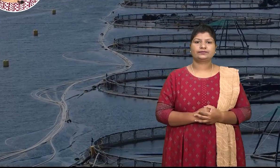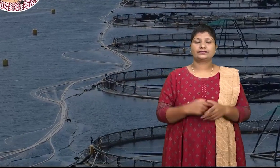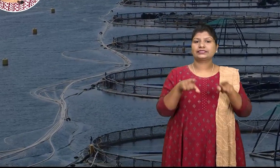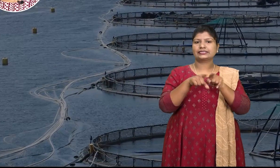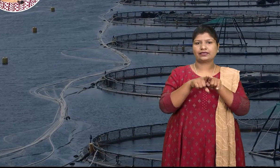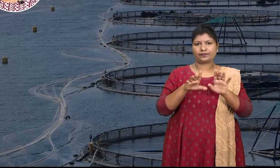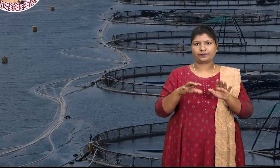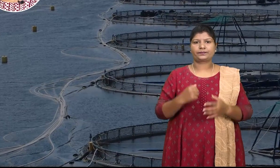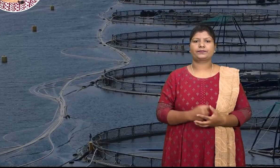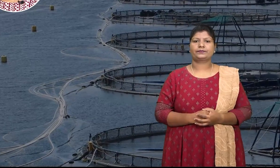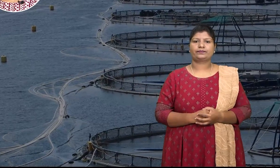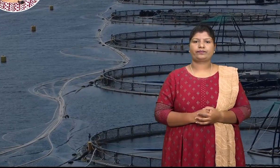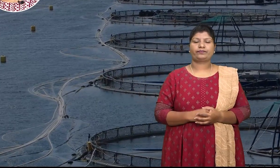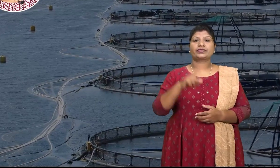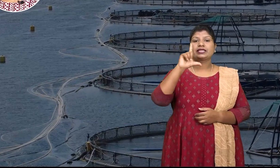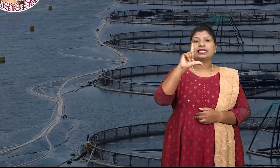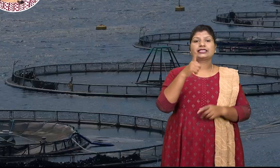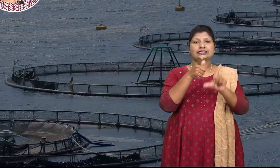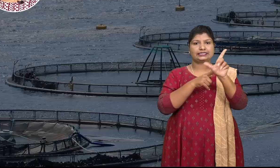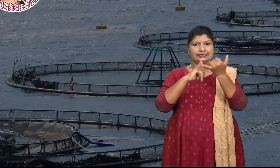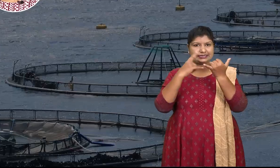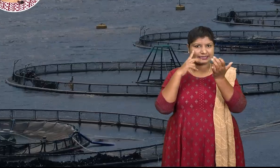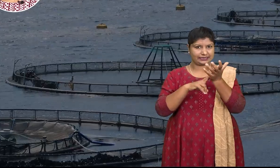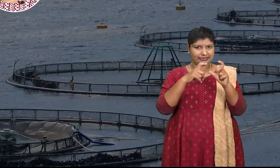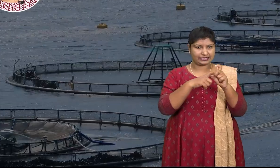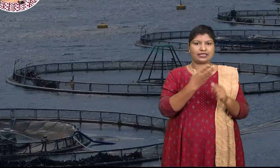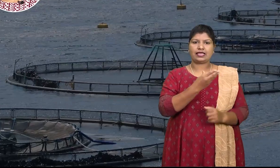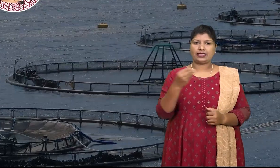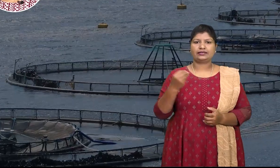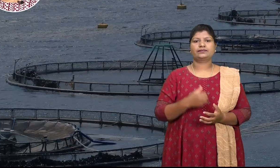such as lysine and